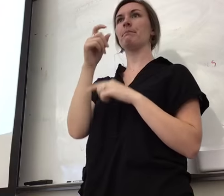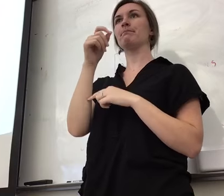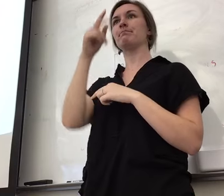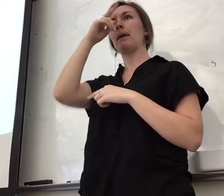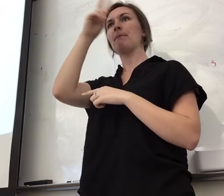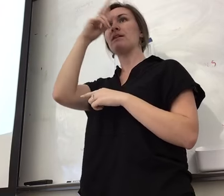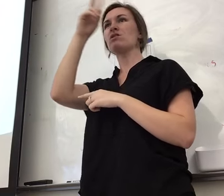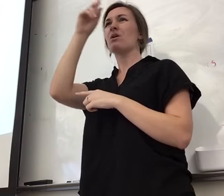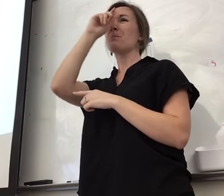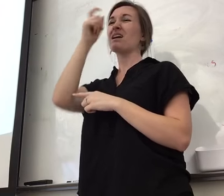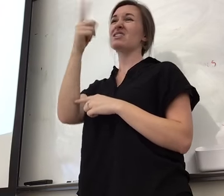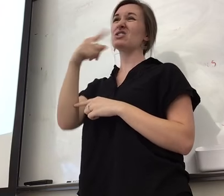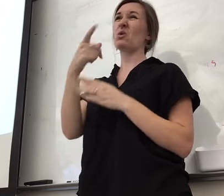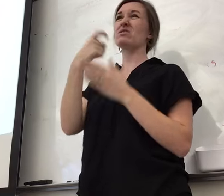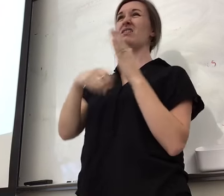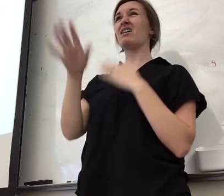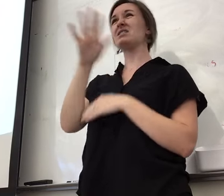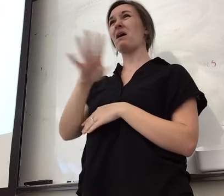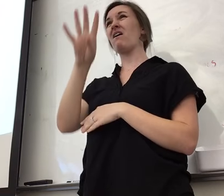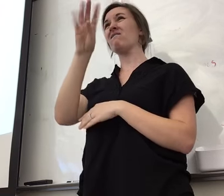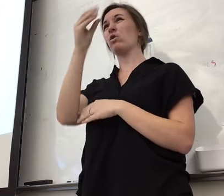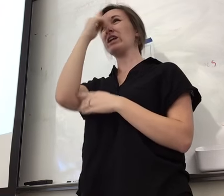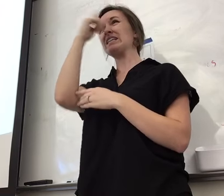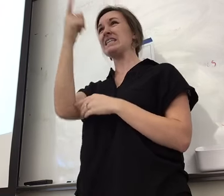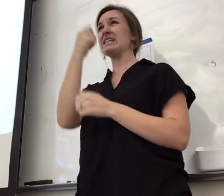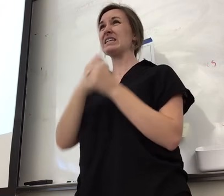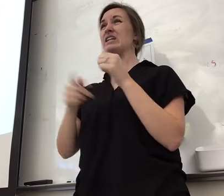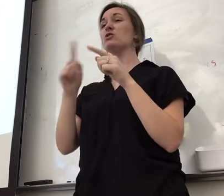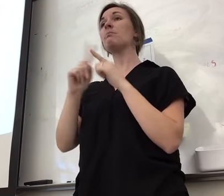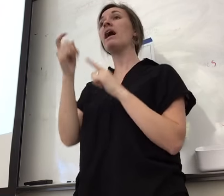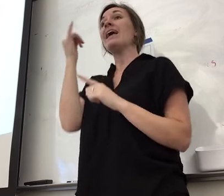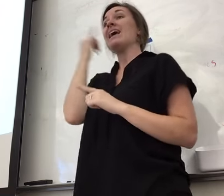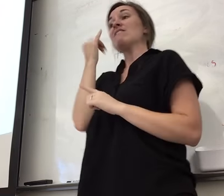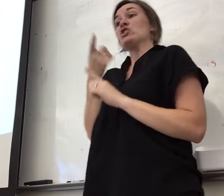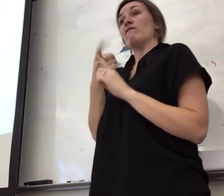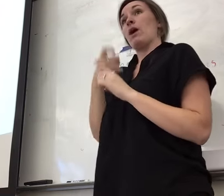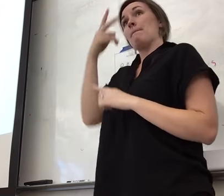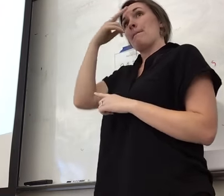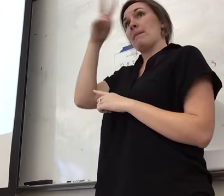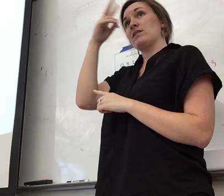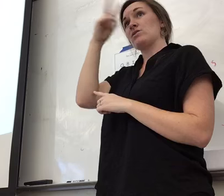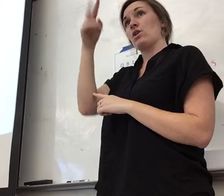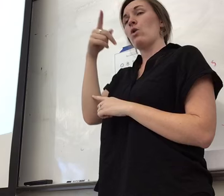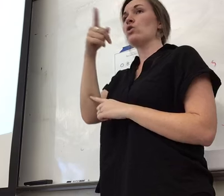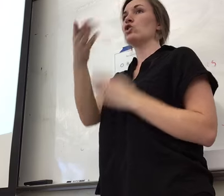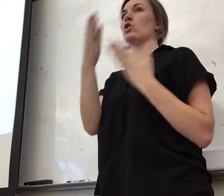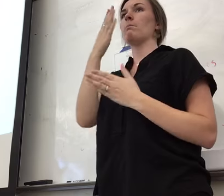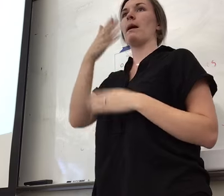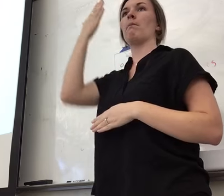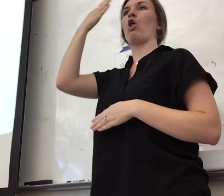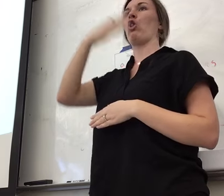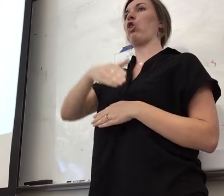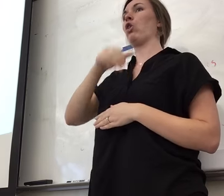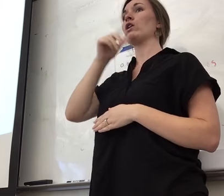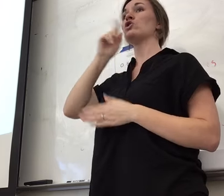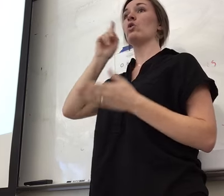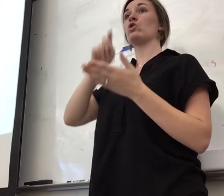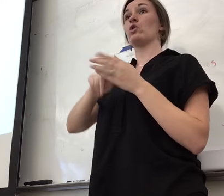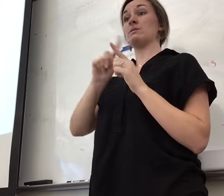each. If you buy an avocado at the store and it happens to come from Mexico, you might not notice, but that item is almost 20